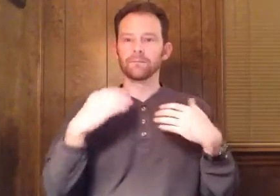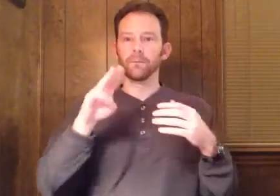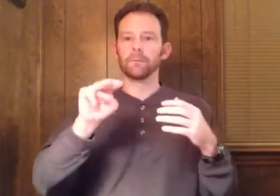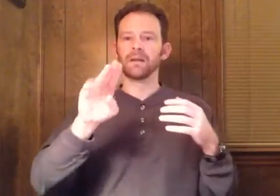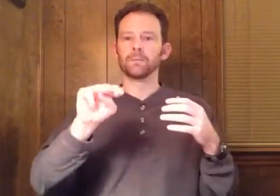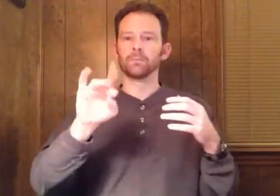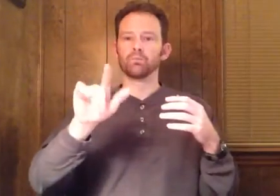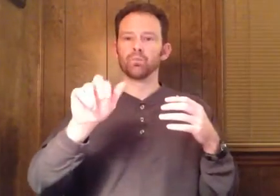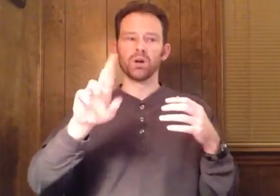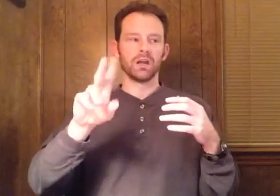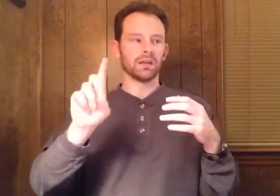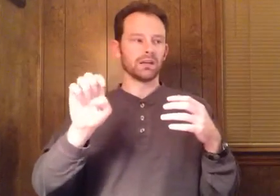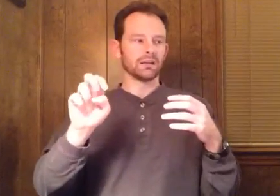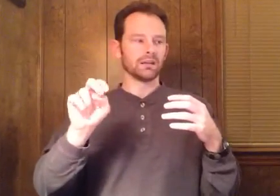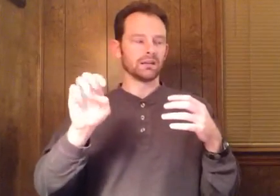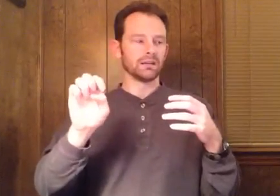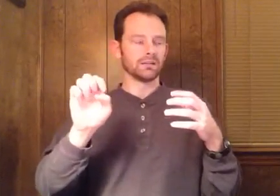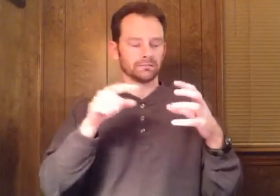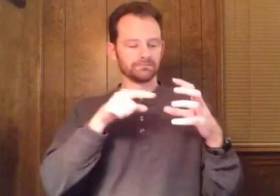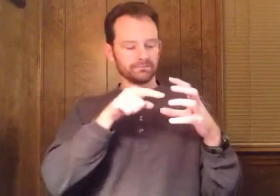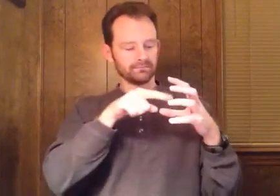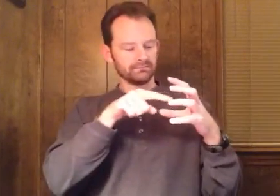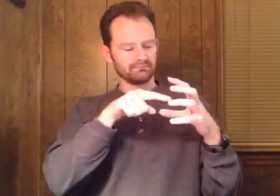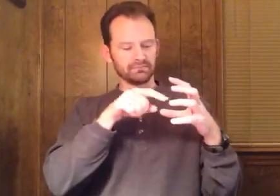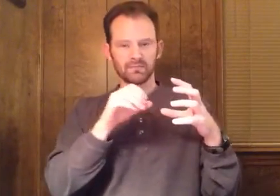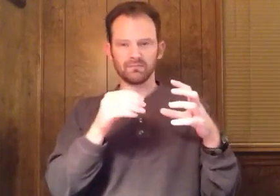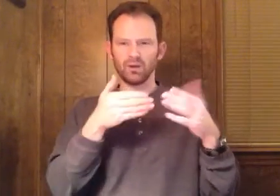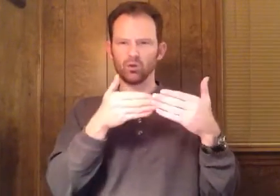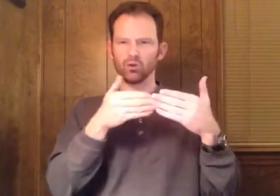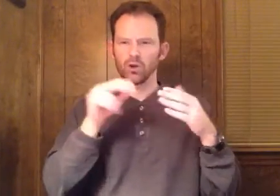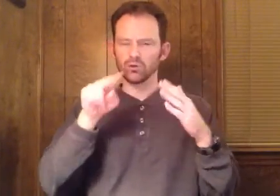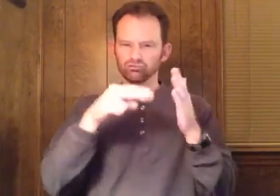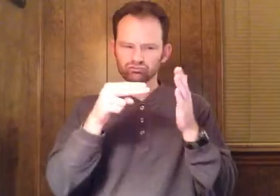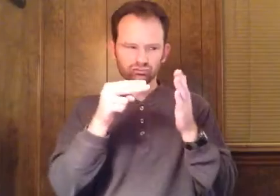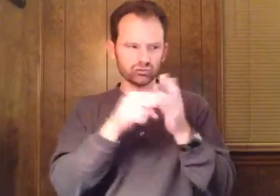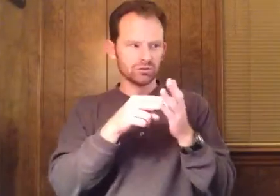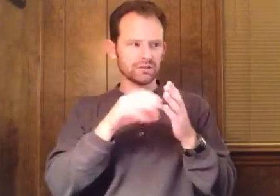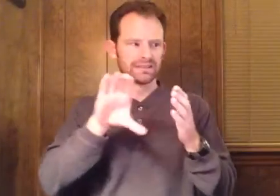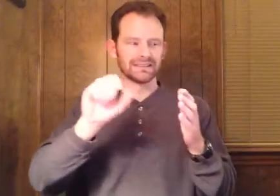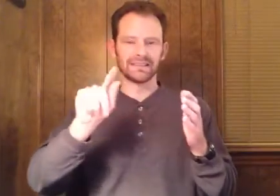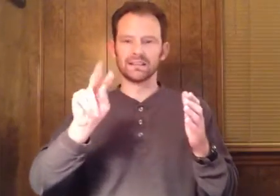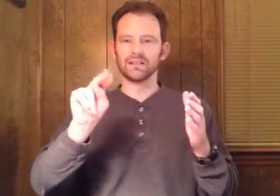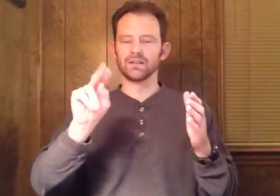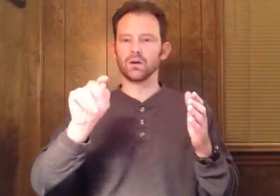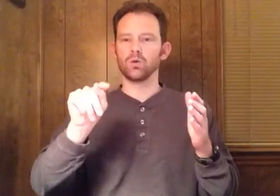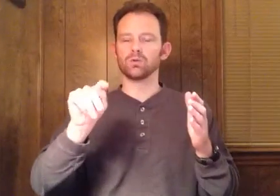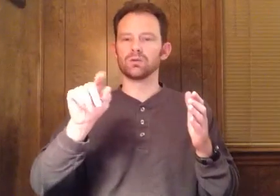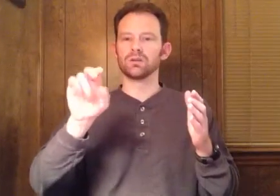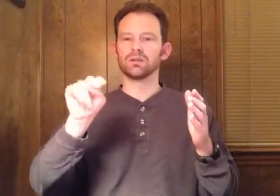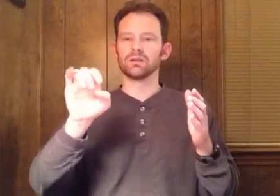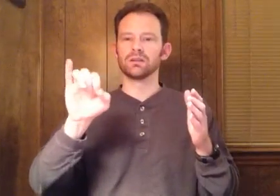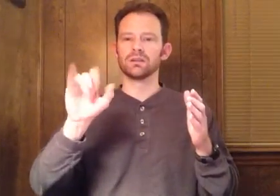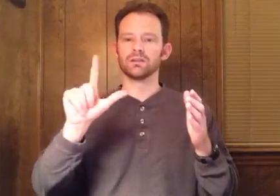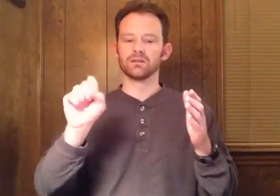I don't know how to pronounce that, but these are the centrioles. Centrioles are located near the nucleus and help to organize cell division.